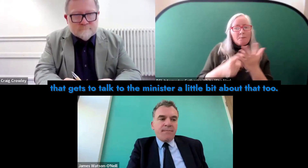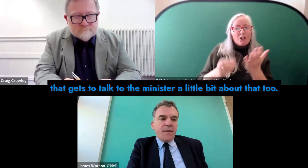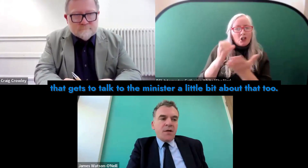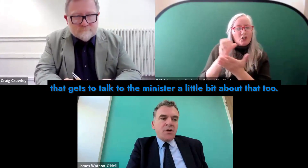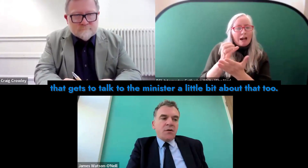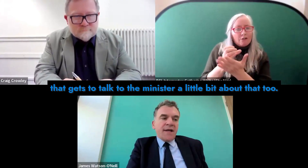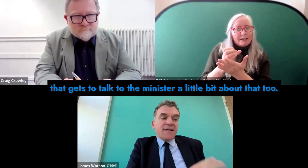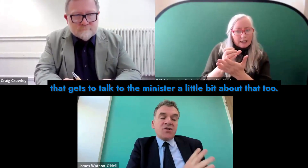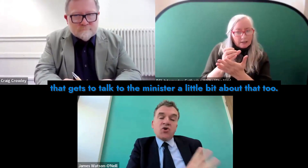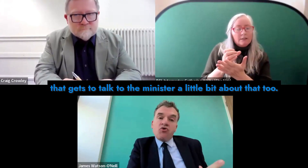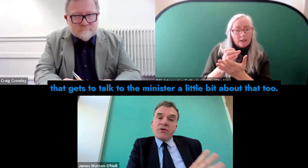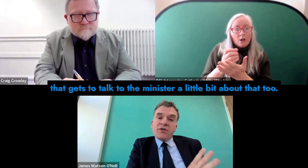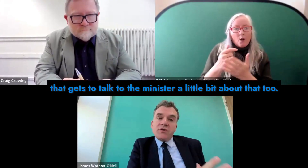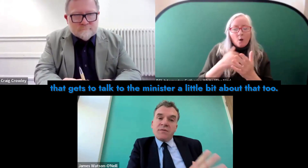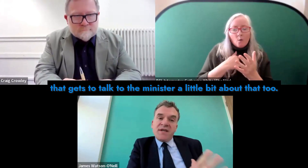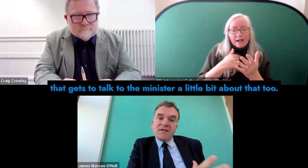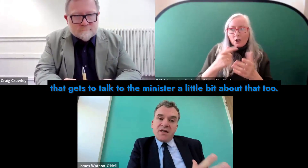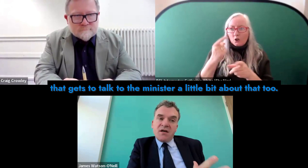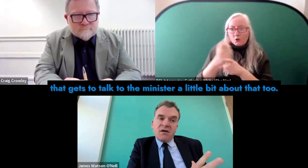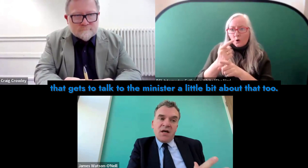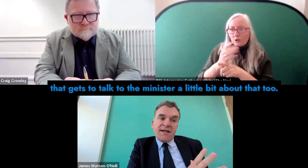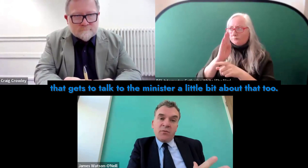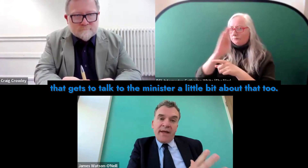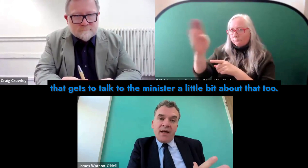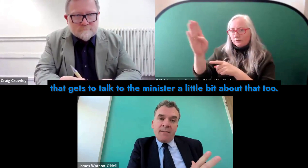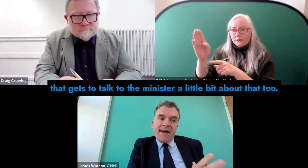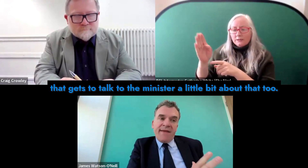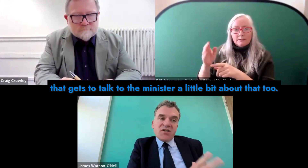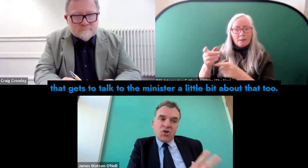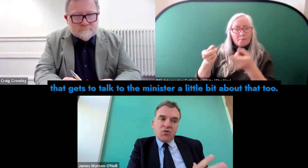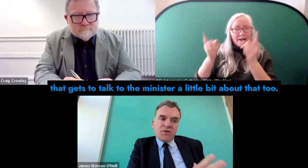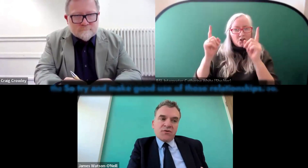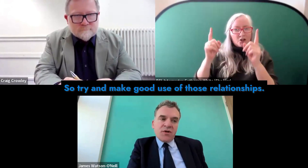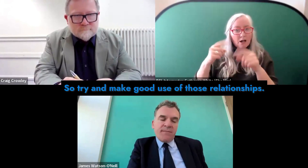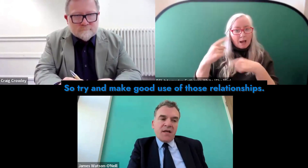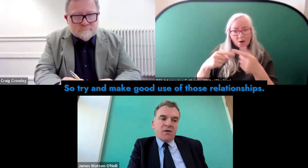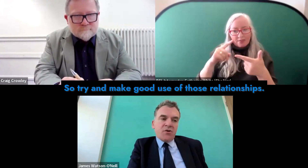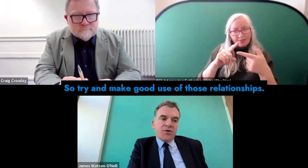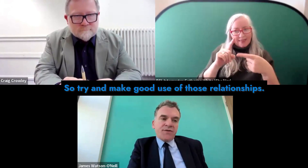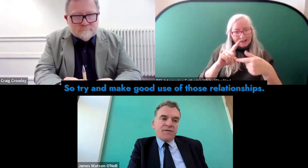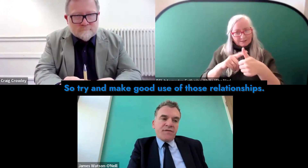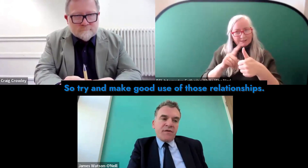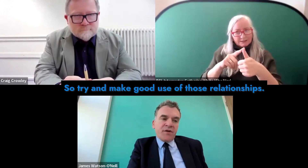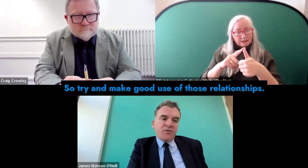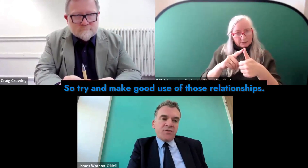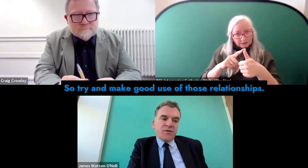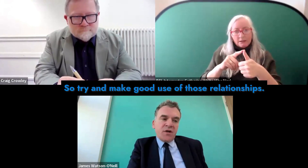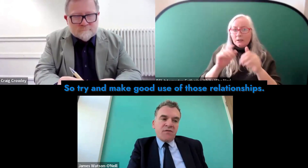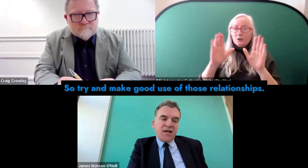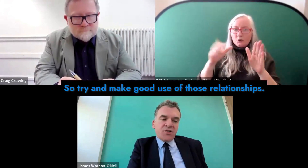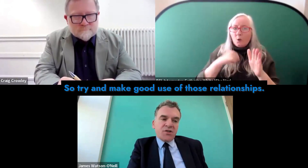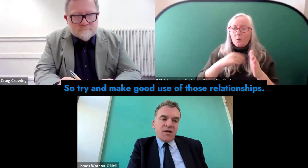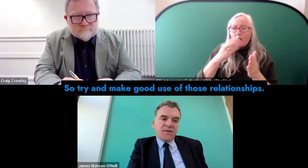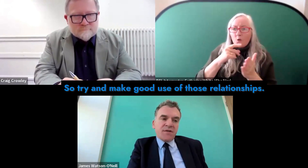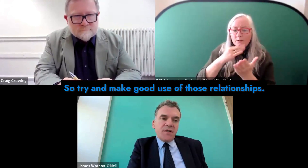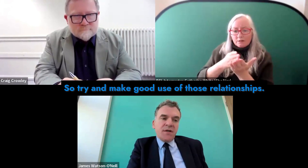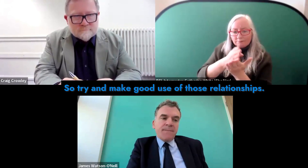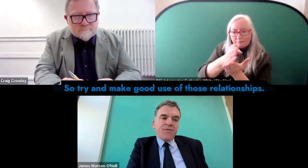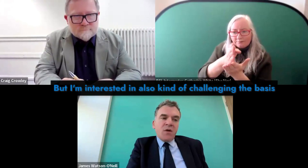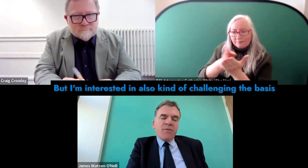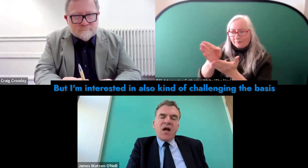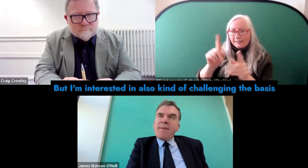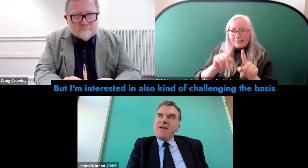that gets to talk to the minister a little bit about that too. So try and make good use of those